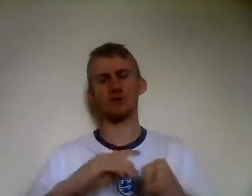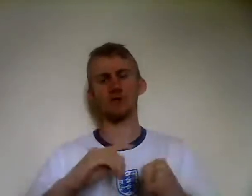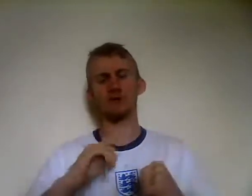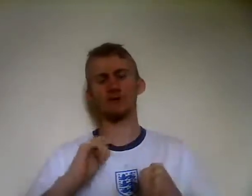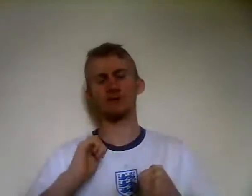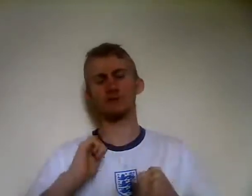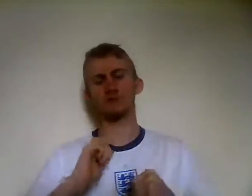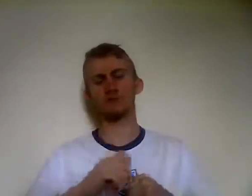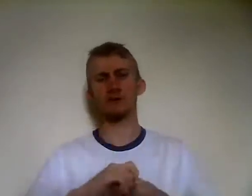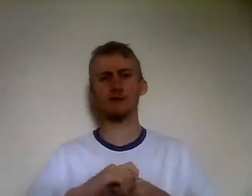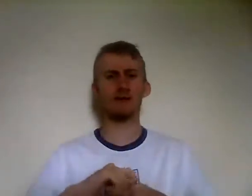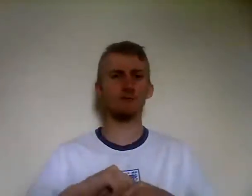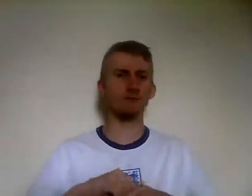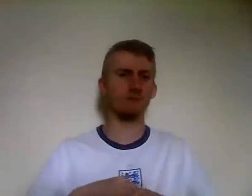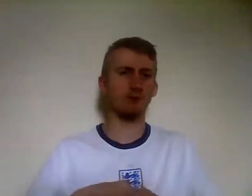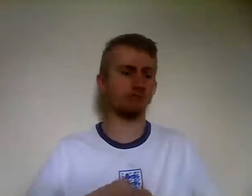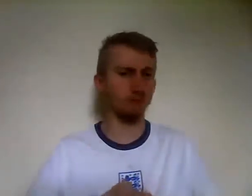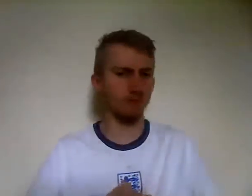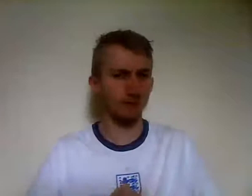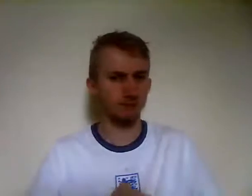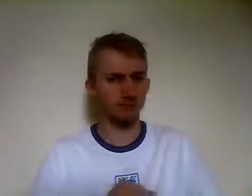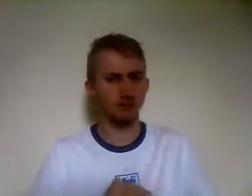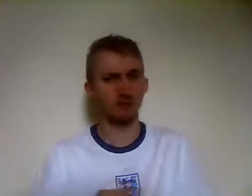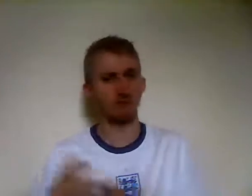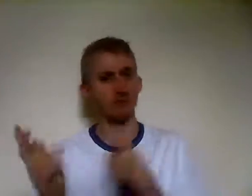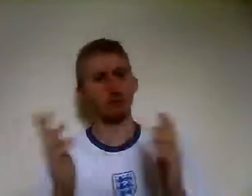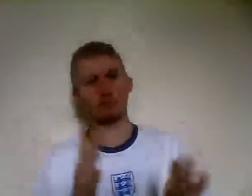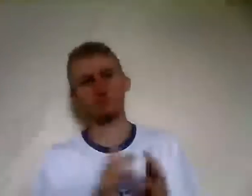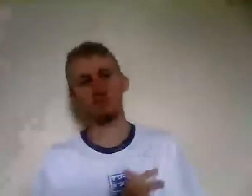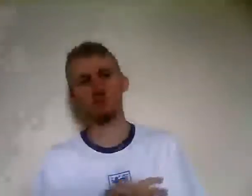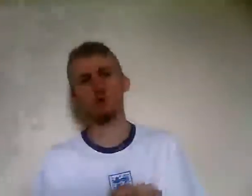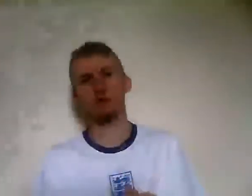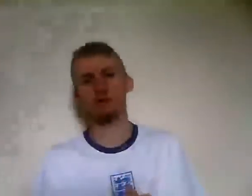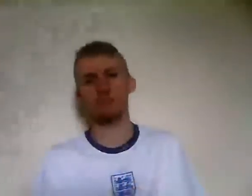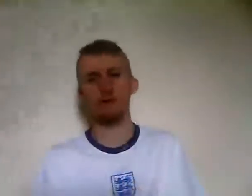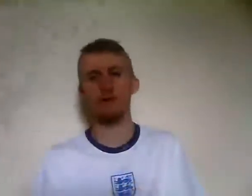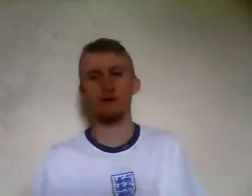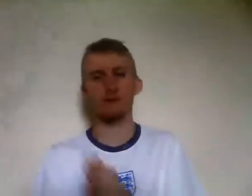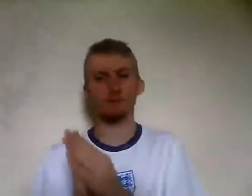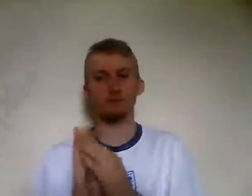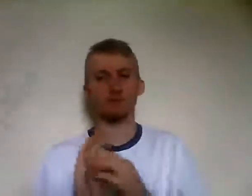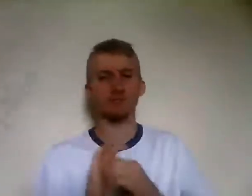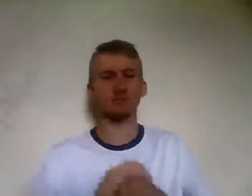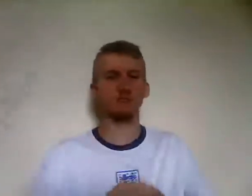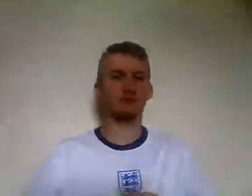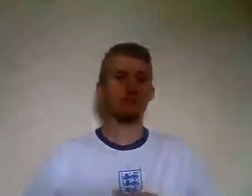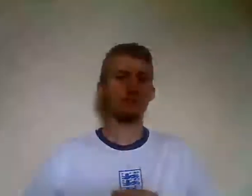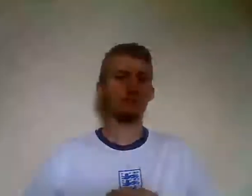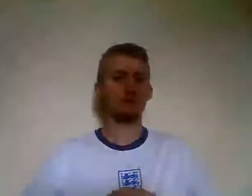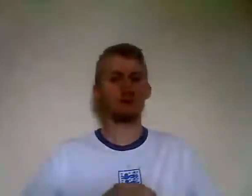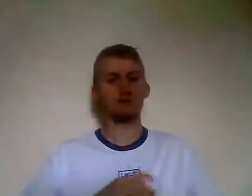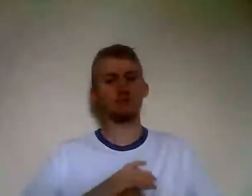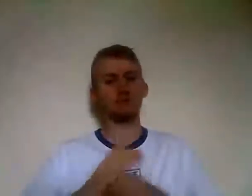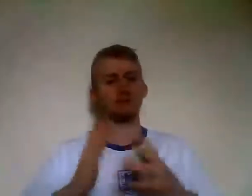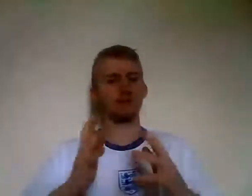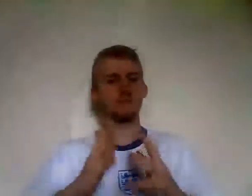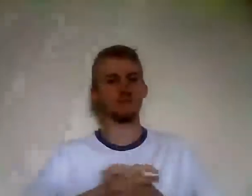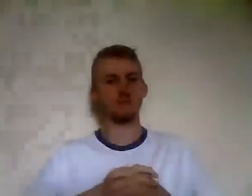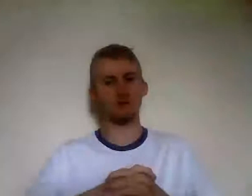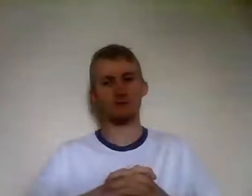On Friday will be my Premier League predictions, although I'll be pre-recording them and uploading it as a video. I'm very busy